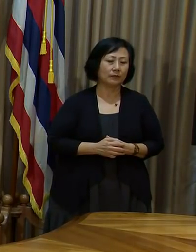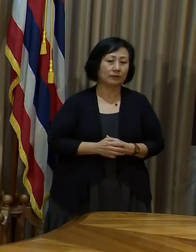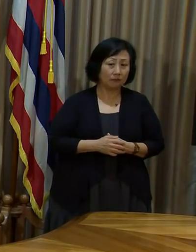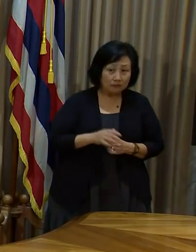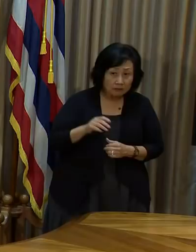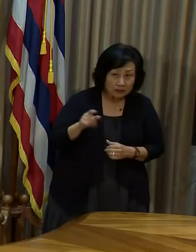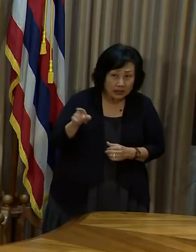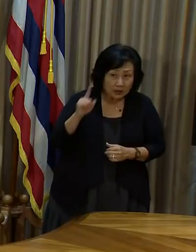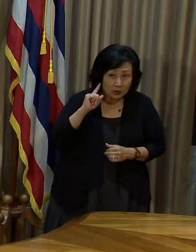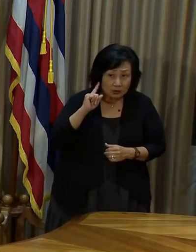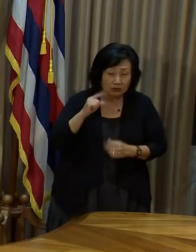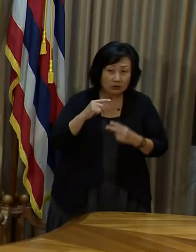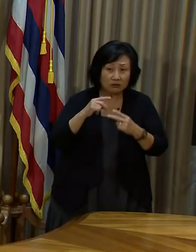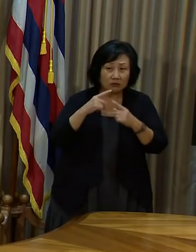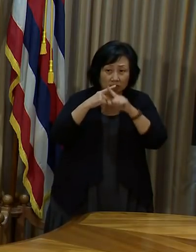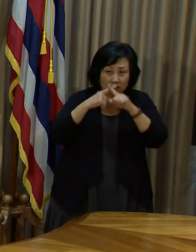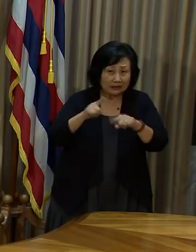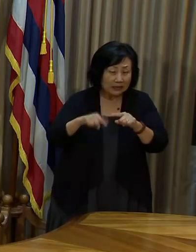Manolo, can you unmute, please?